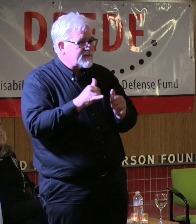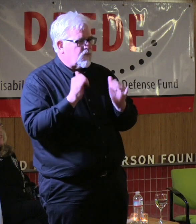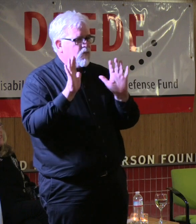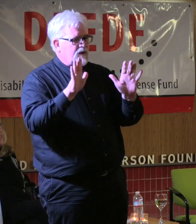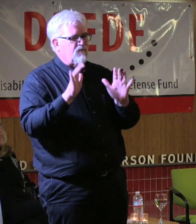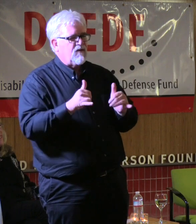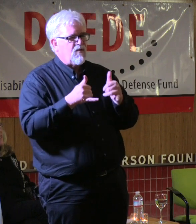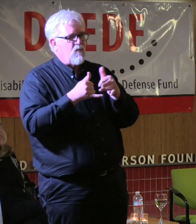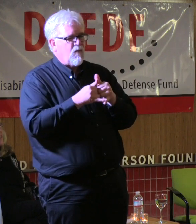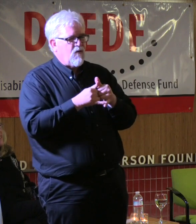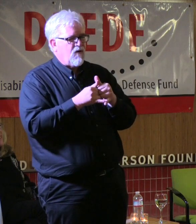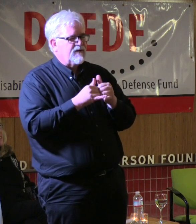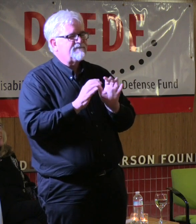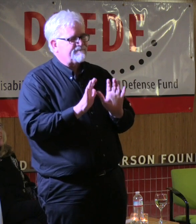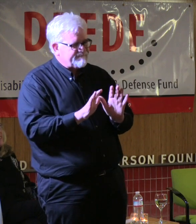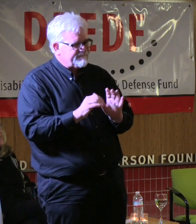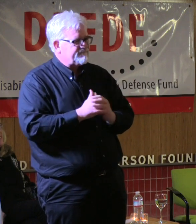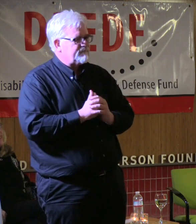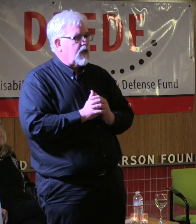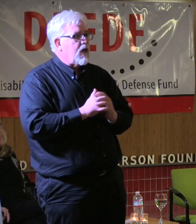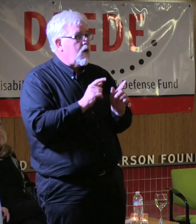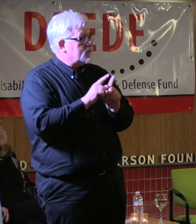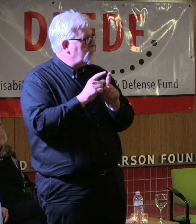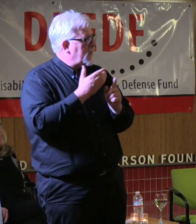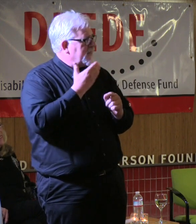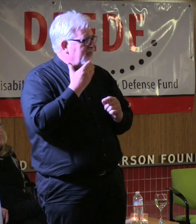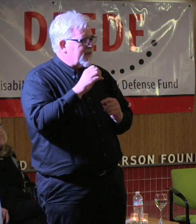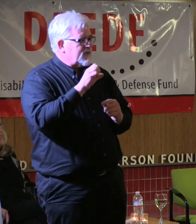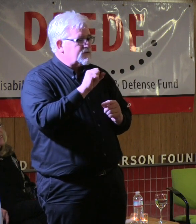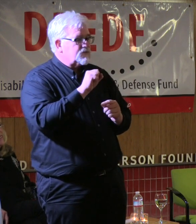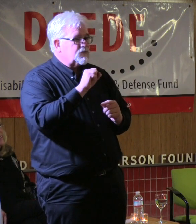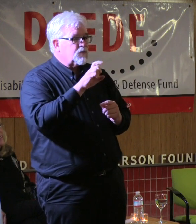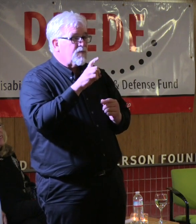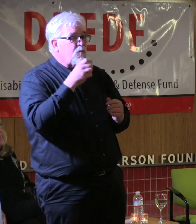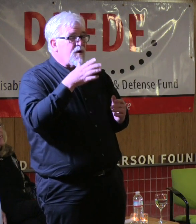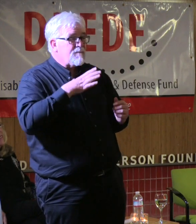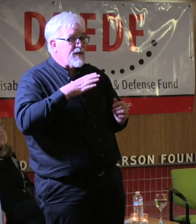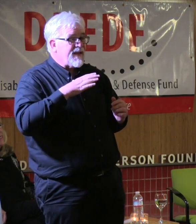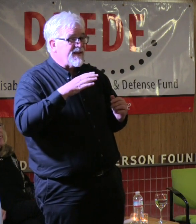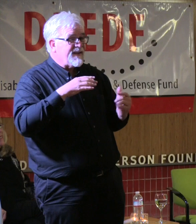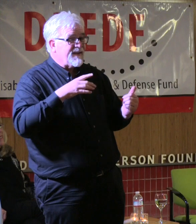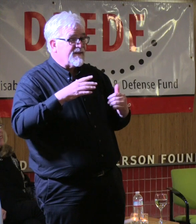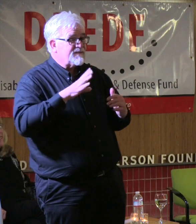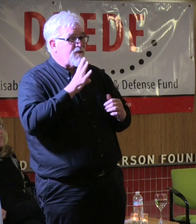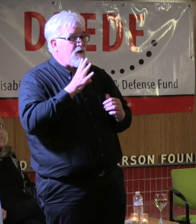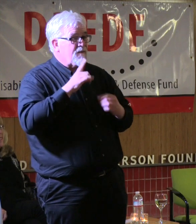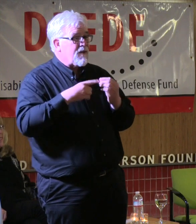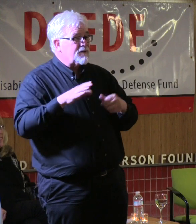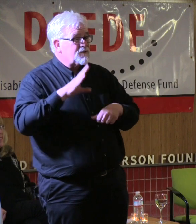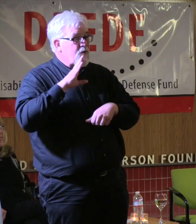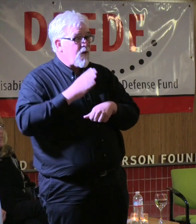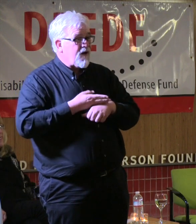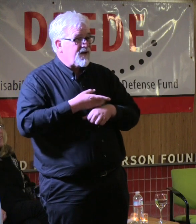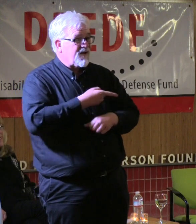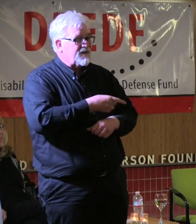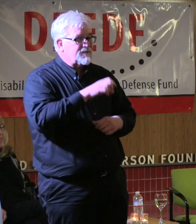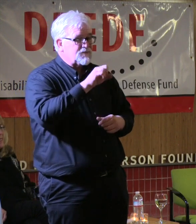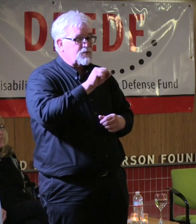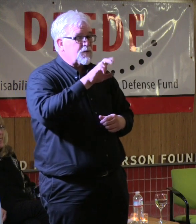wonderful award. Let me also thank Sutita Sayavong for her parent